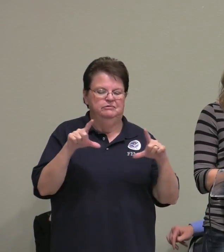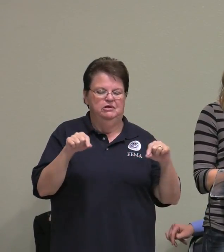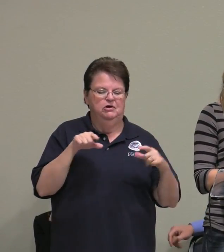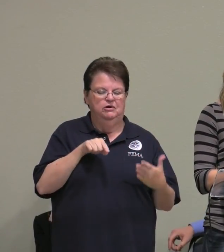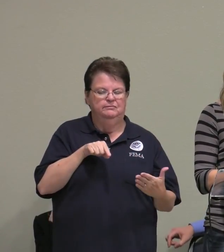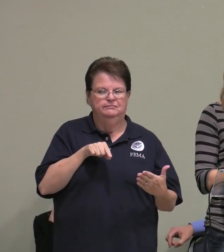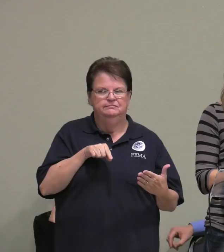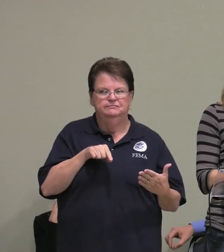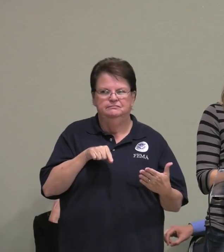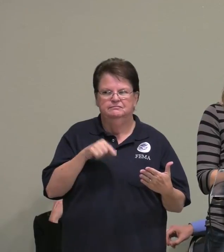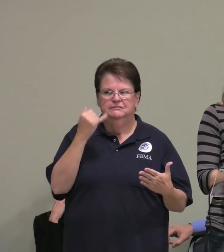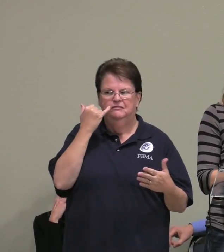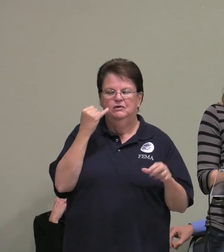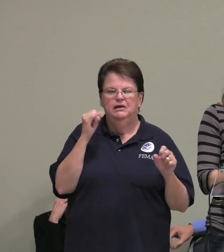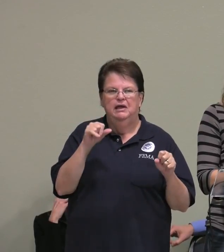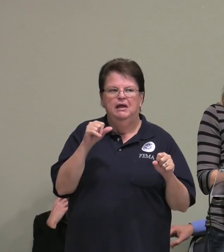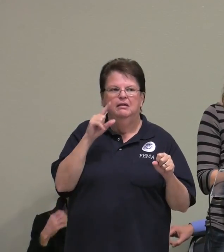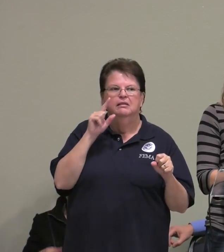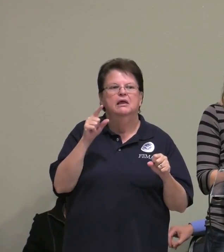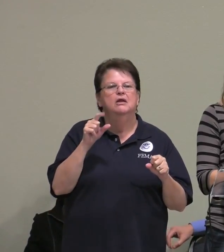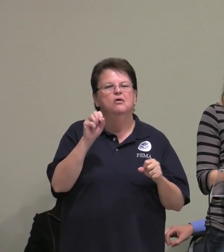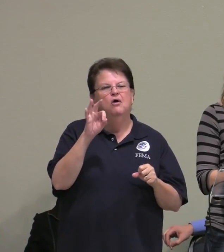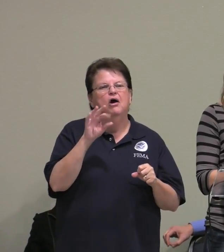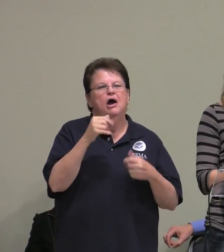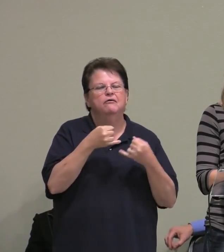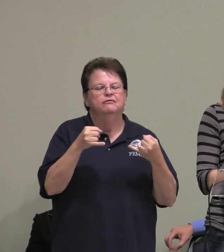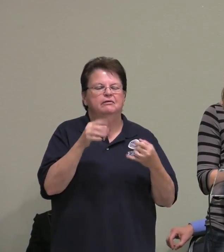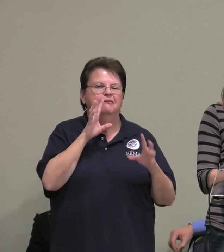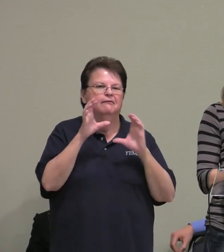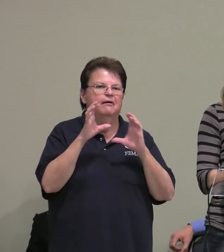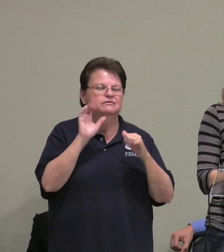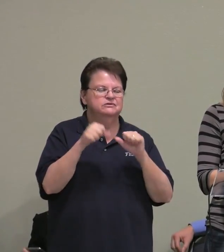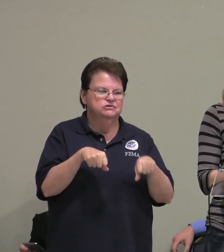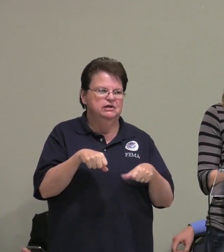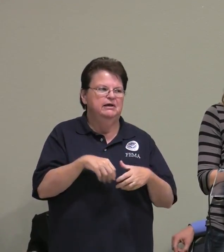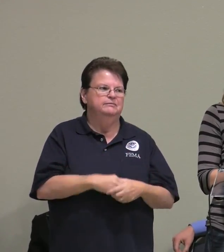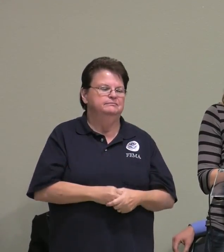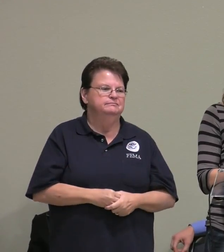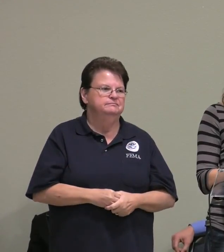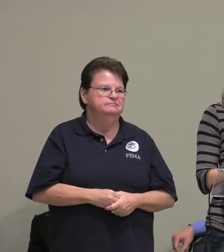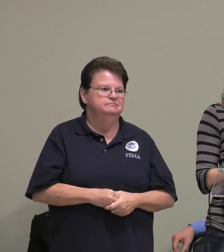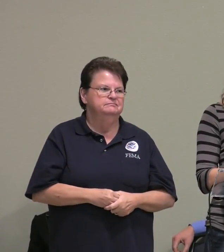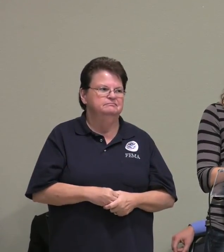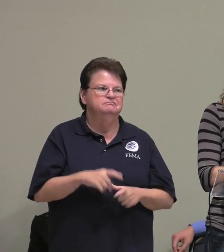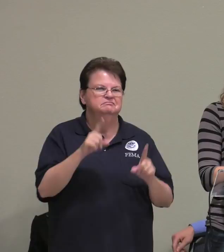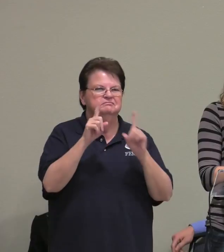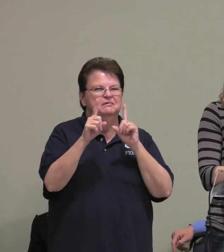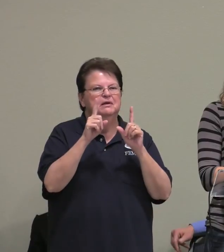and then if we need to we can take some offline conversations tonight and you can speak one-on-one with us.